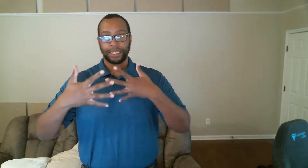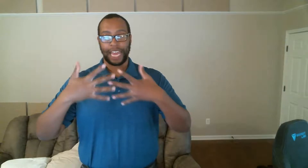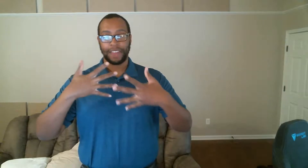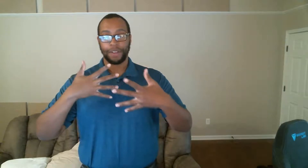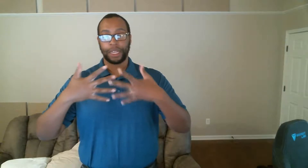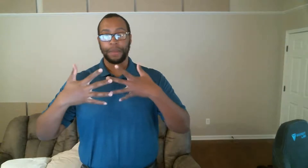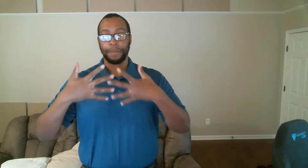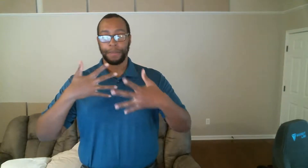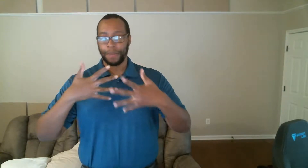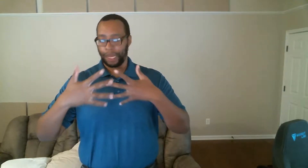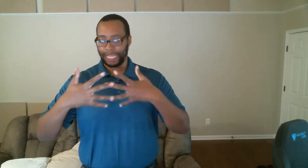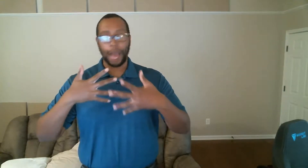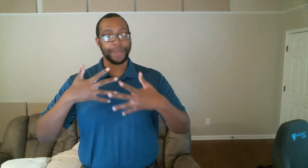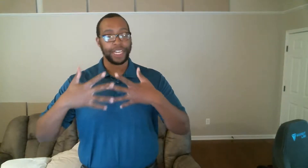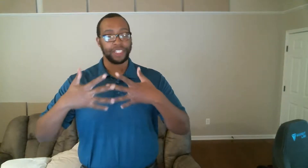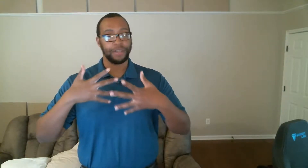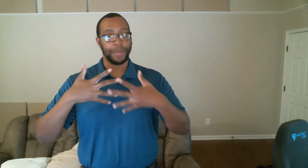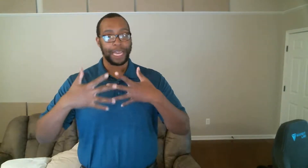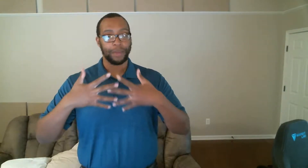of a combination of black and white.